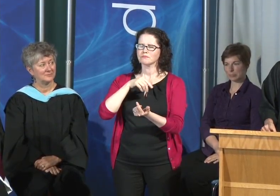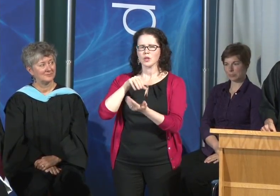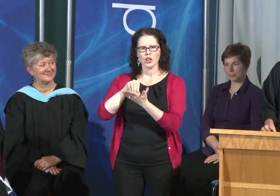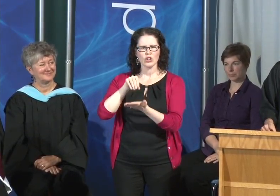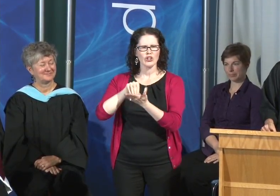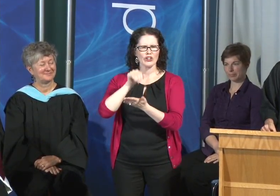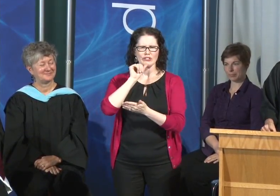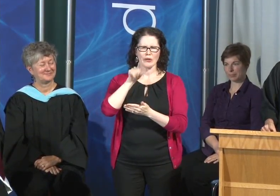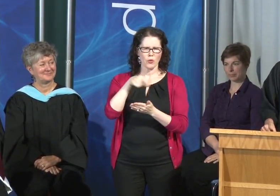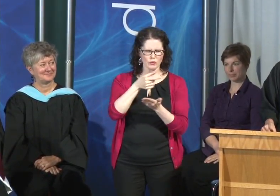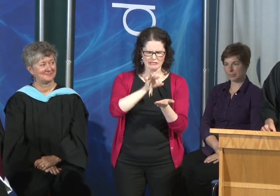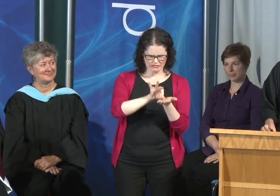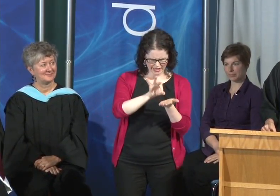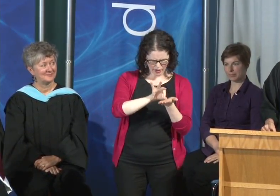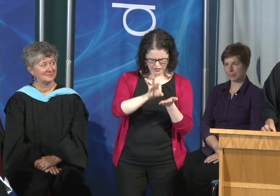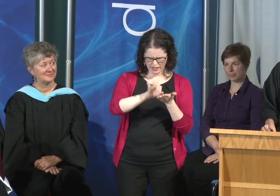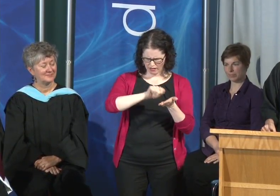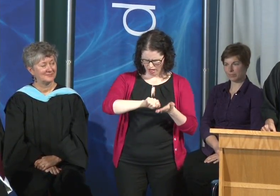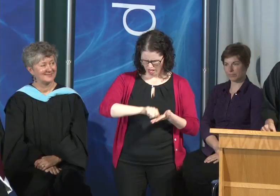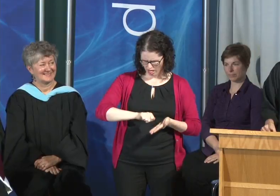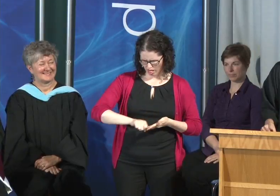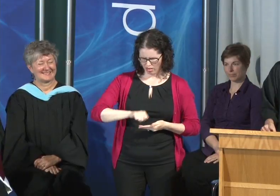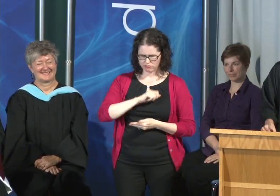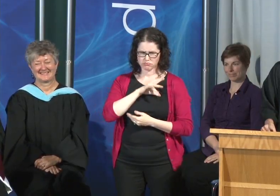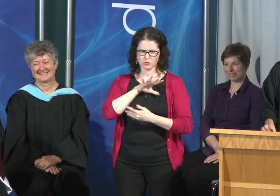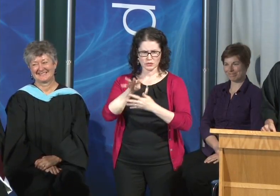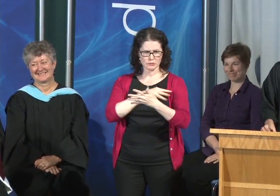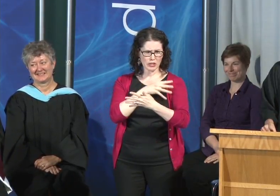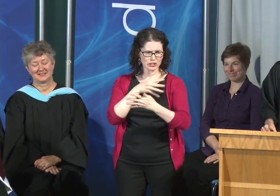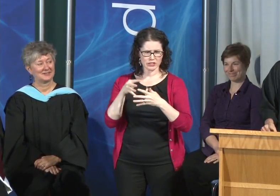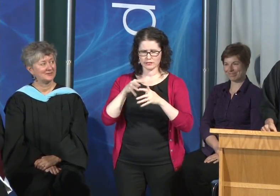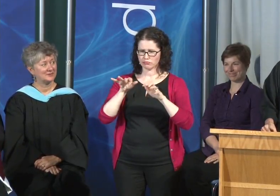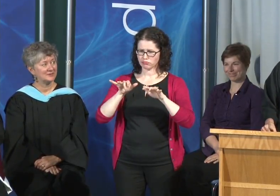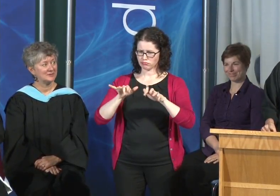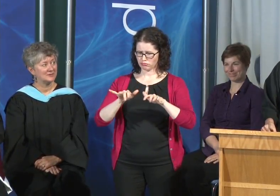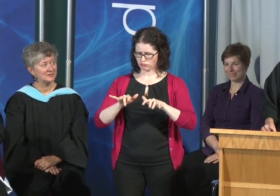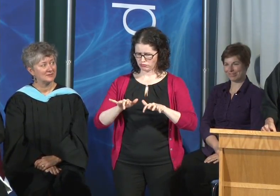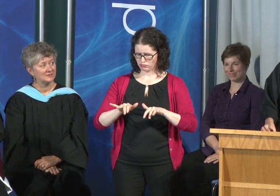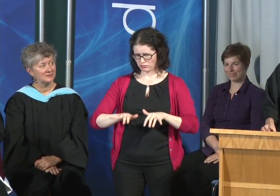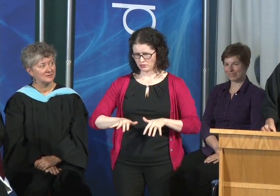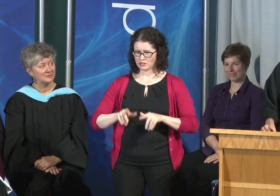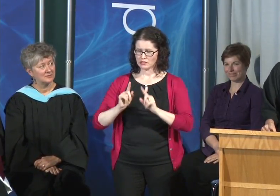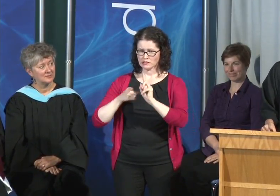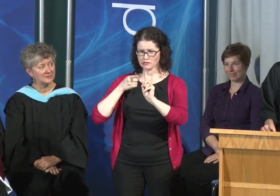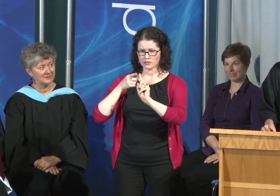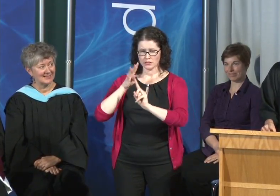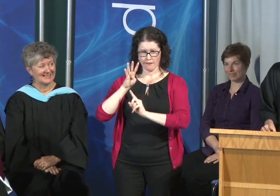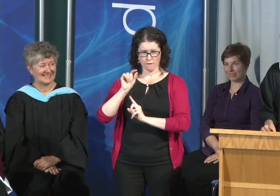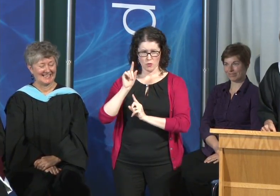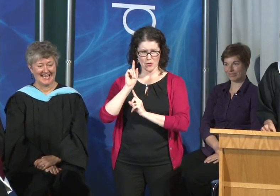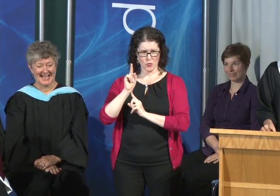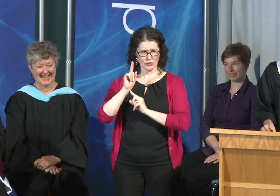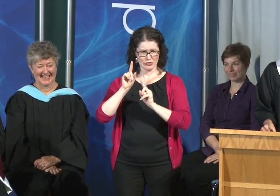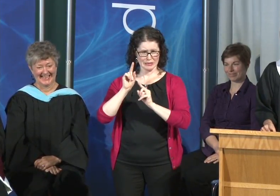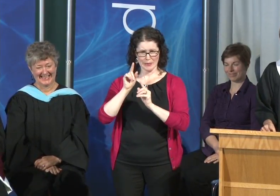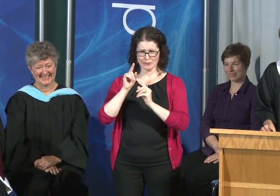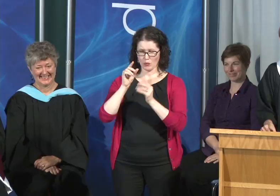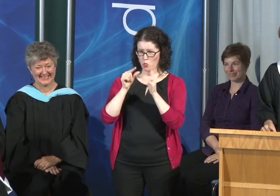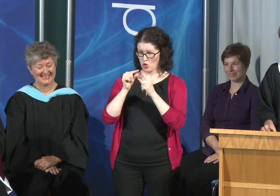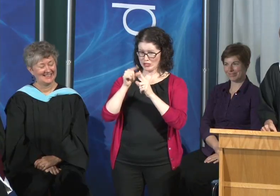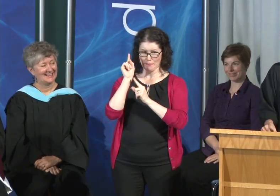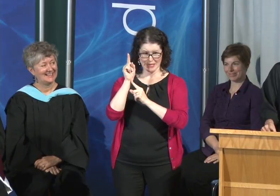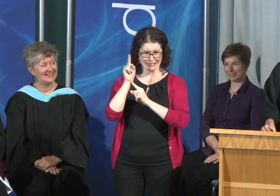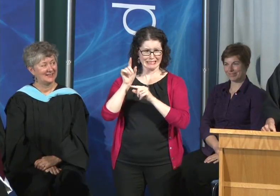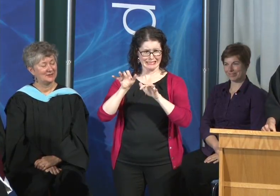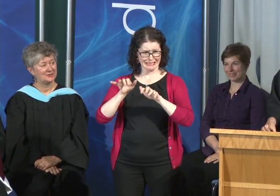the books, making killer spreadsheets, and typing those elusive 40 words a minute. We've